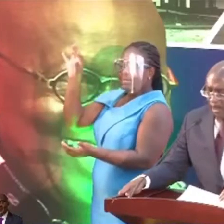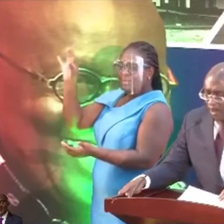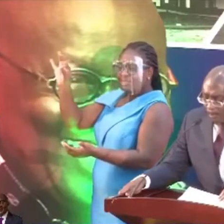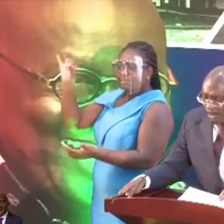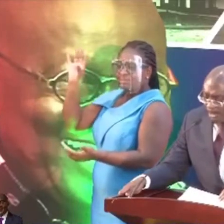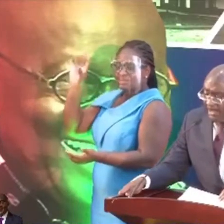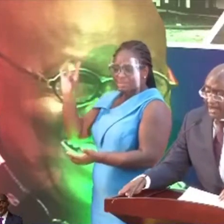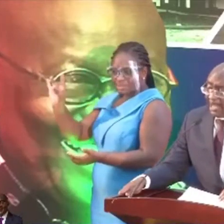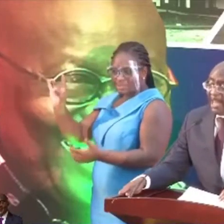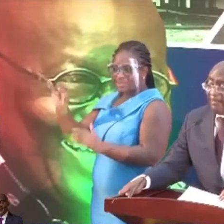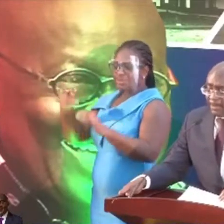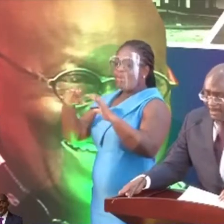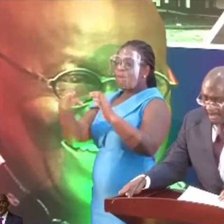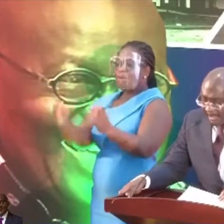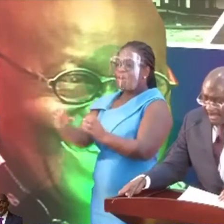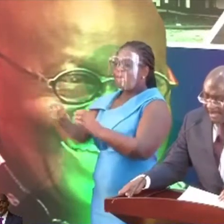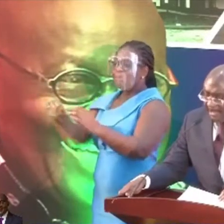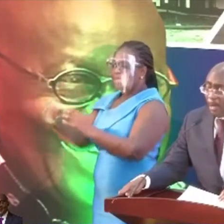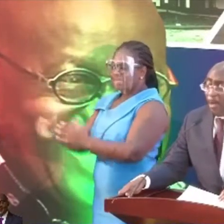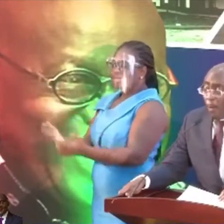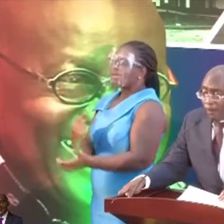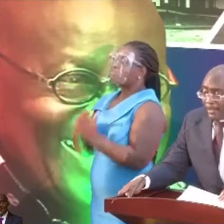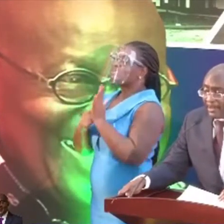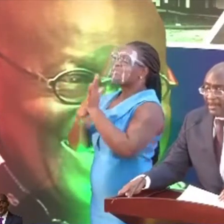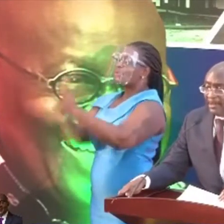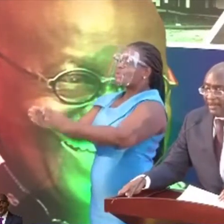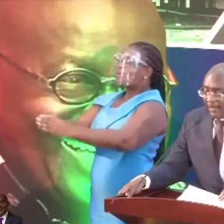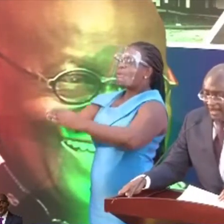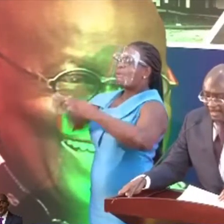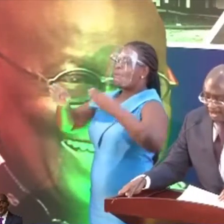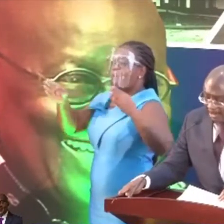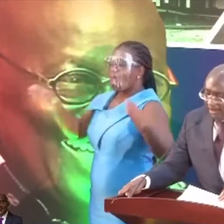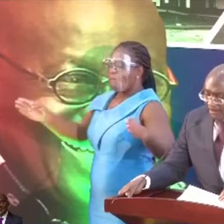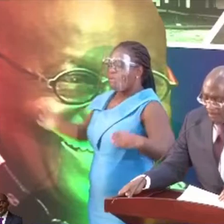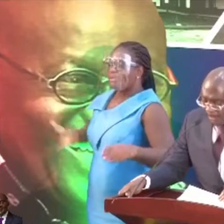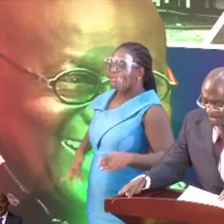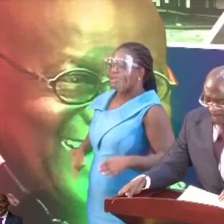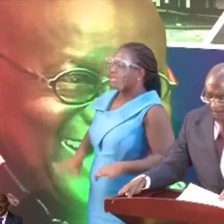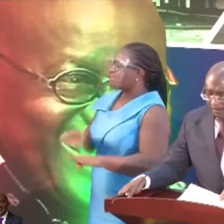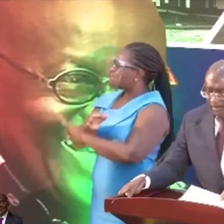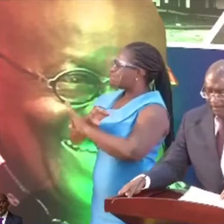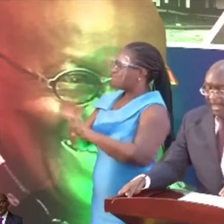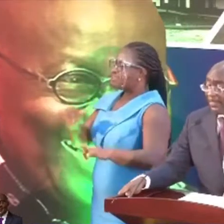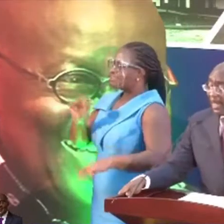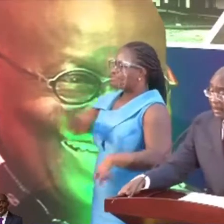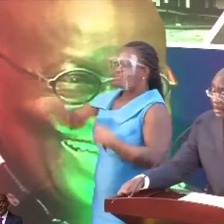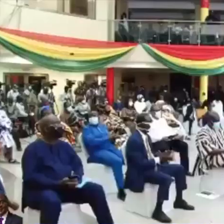5,498 communities have been declared open defecation free.